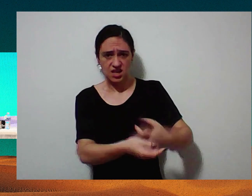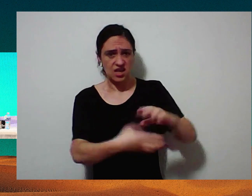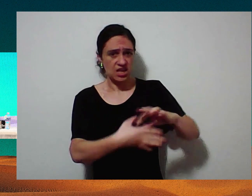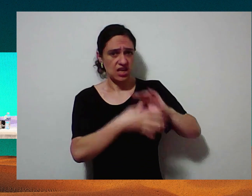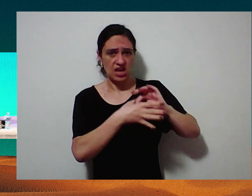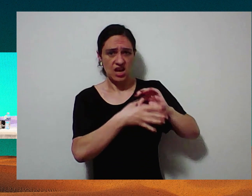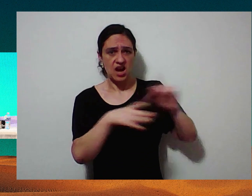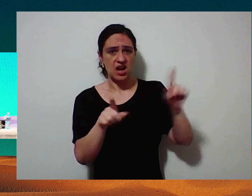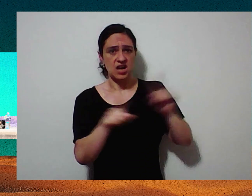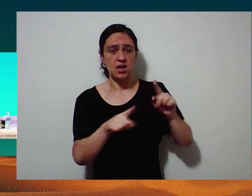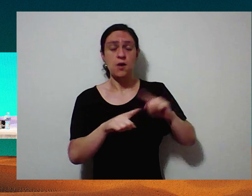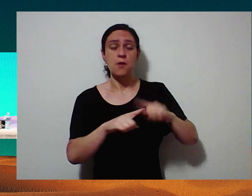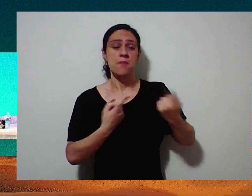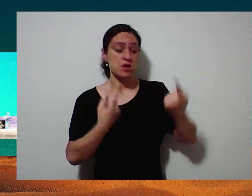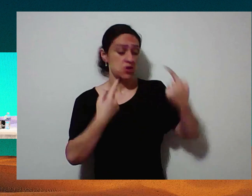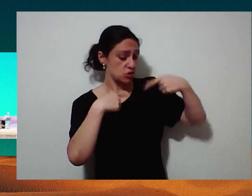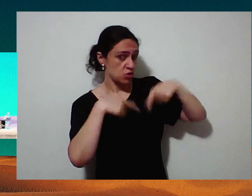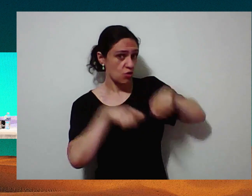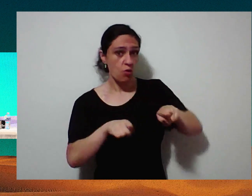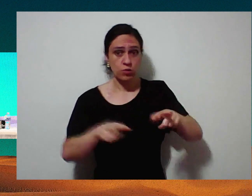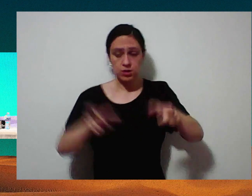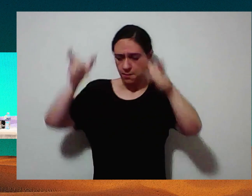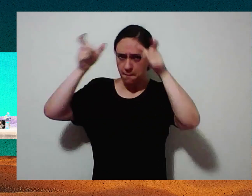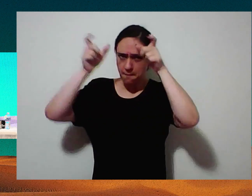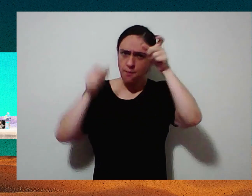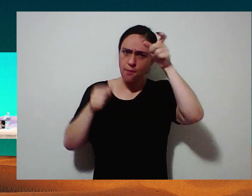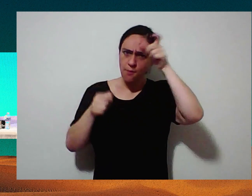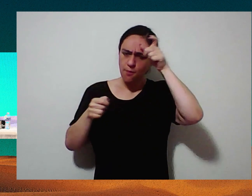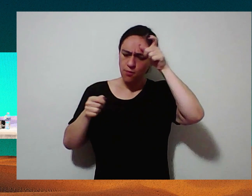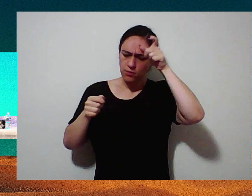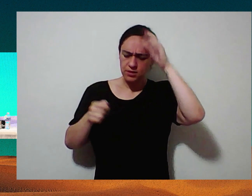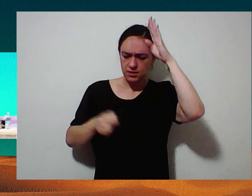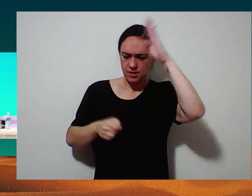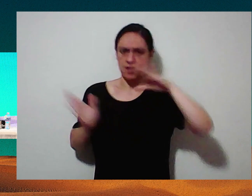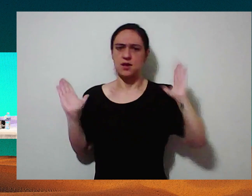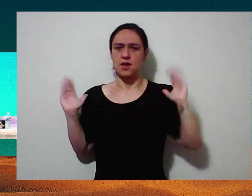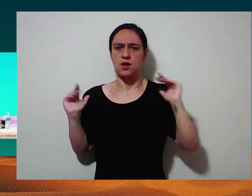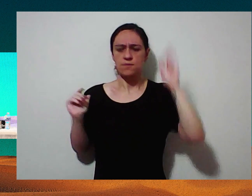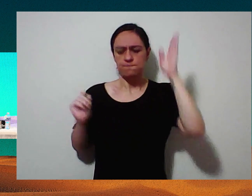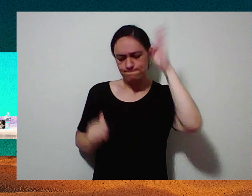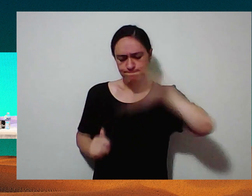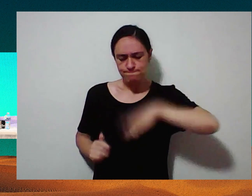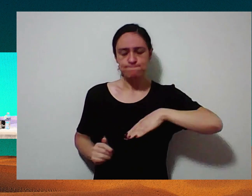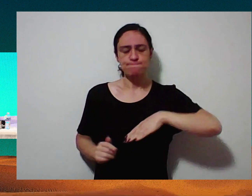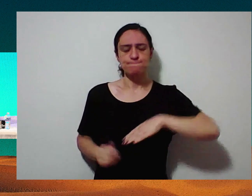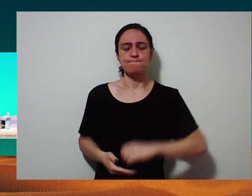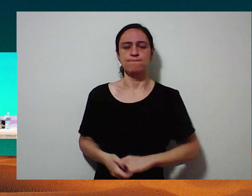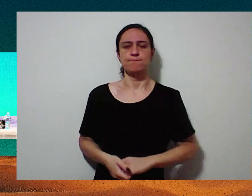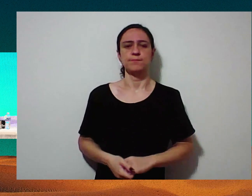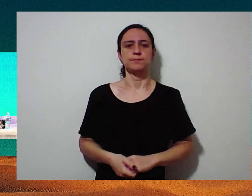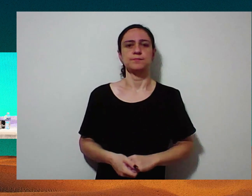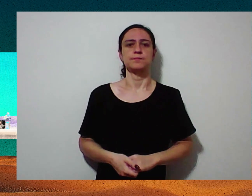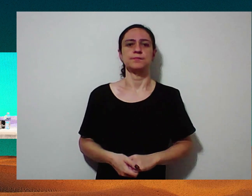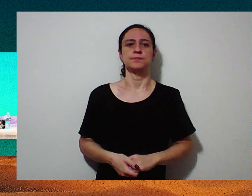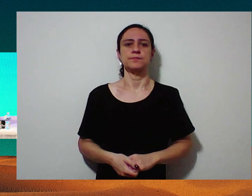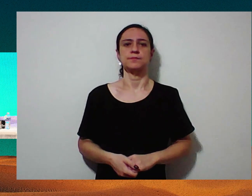contra os principados e potestades. but against principalities and against powers. Esses